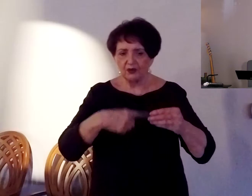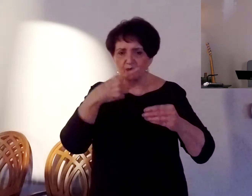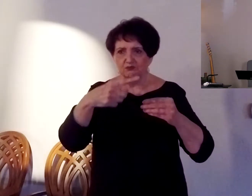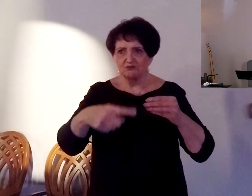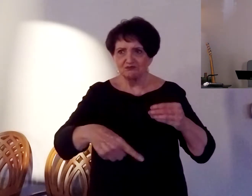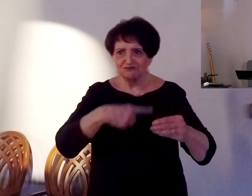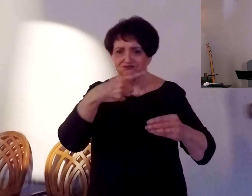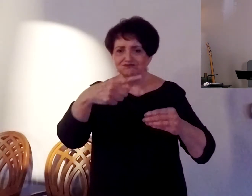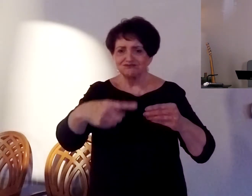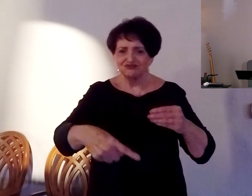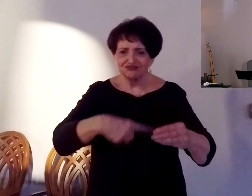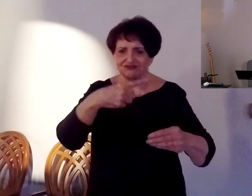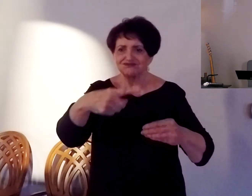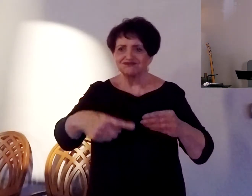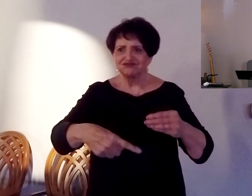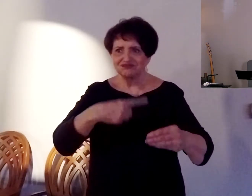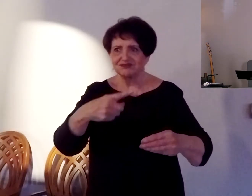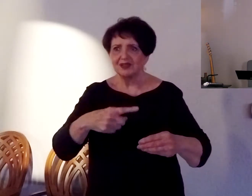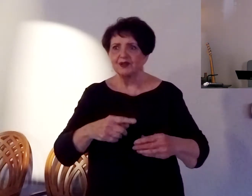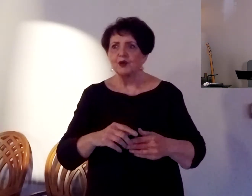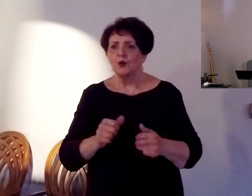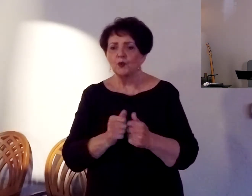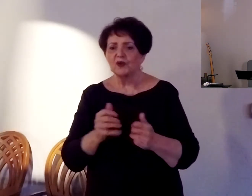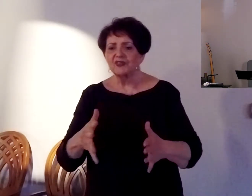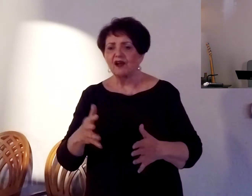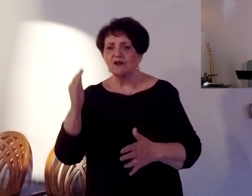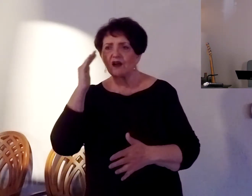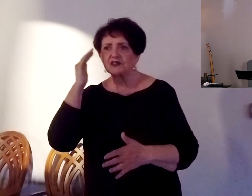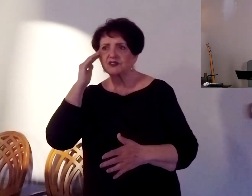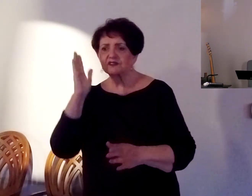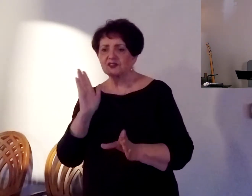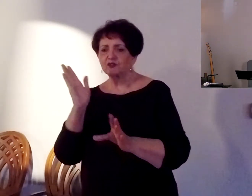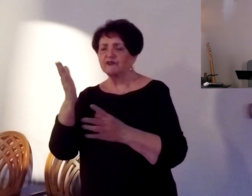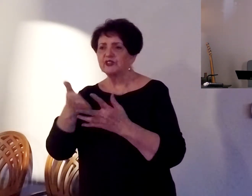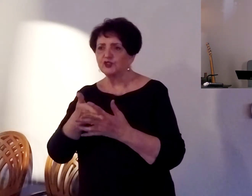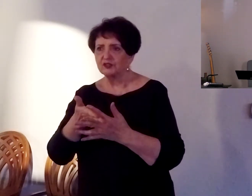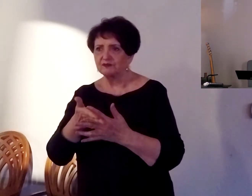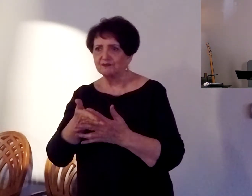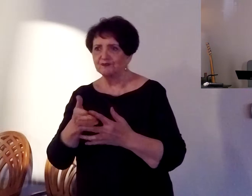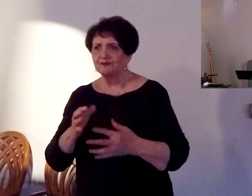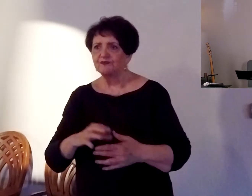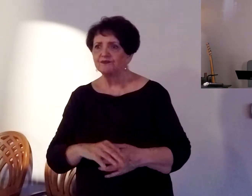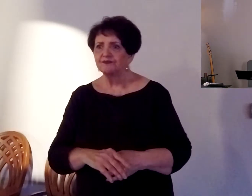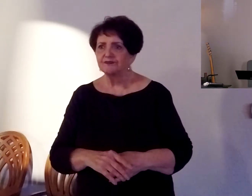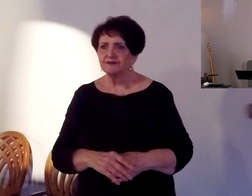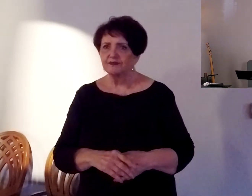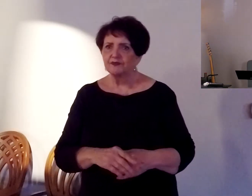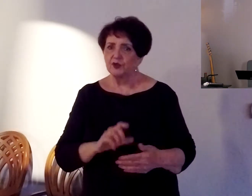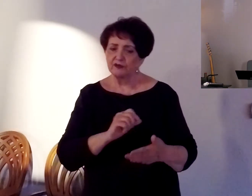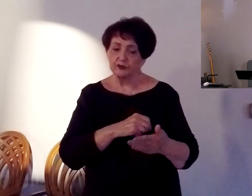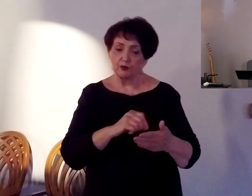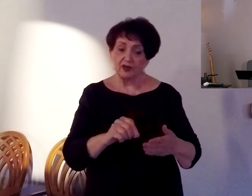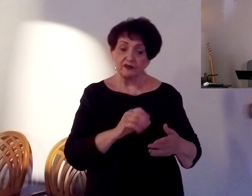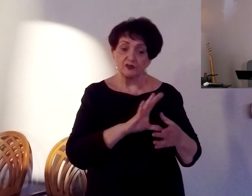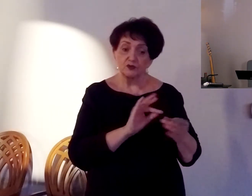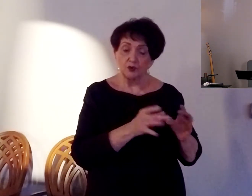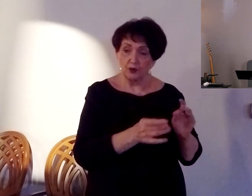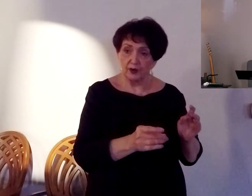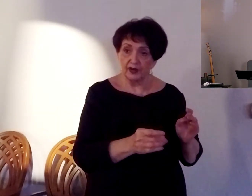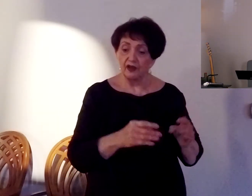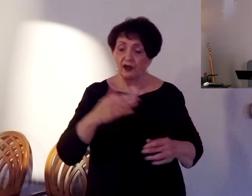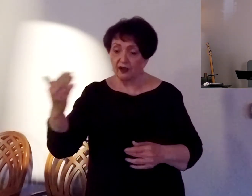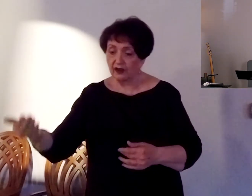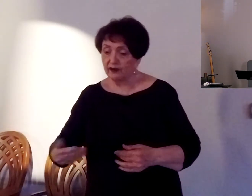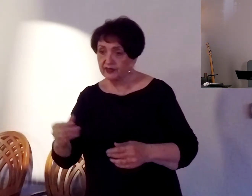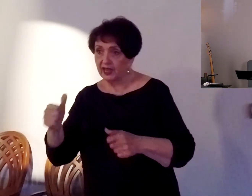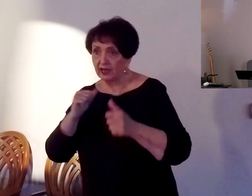conscious intervention. Conscious intervention says, wait, I'm done. And now and you know, you got to write the script, you got to hire the actors, you got to paint the paint, you